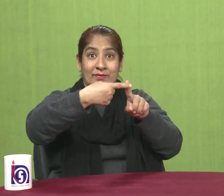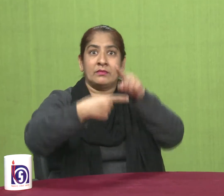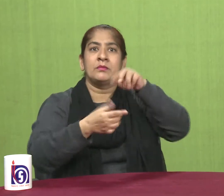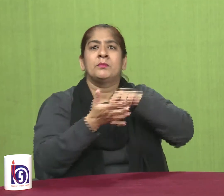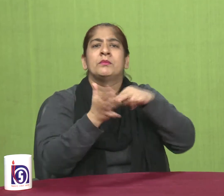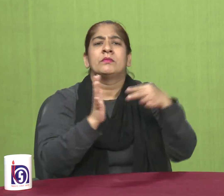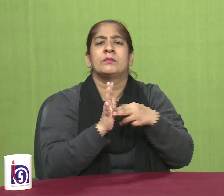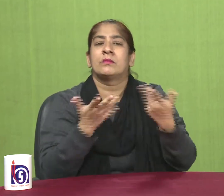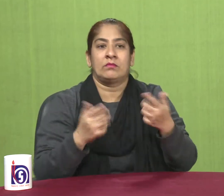Import